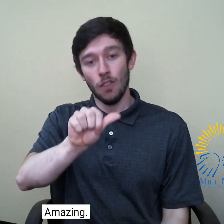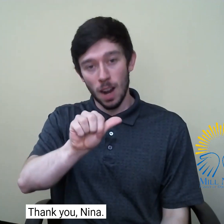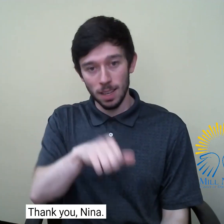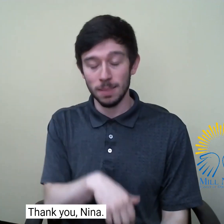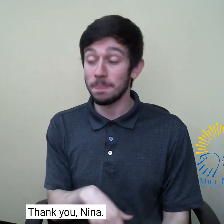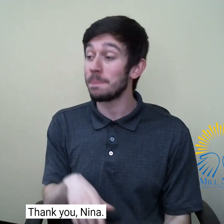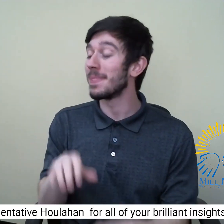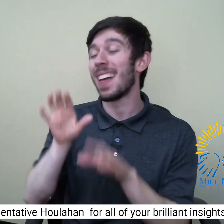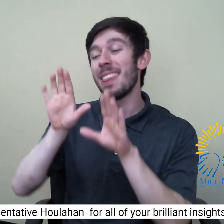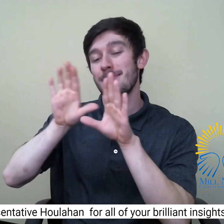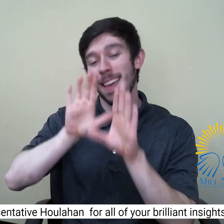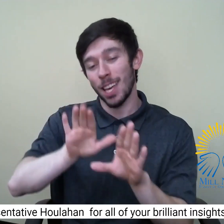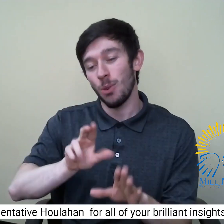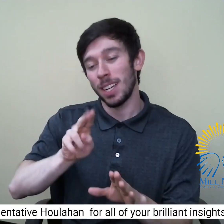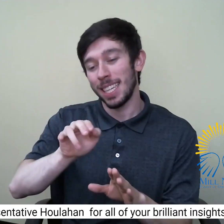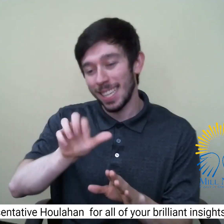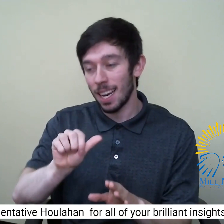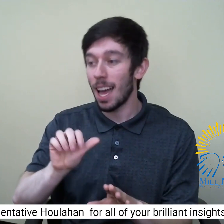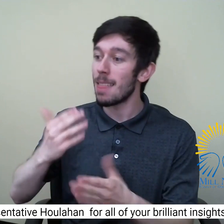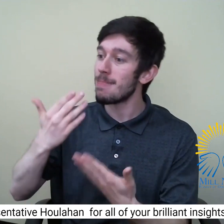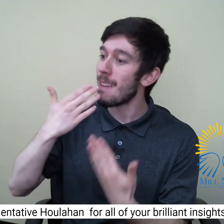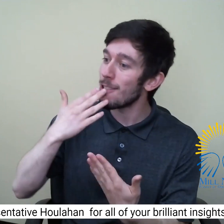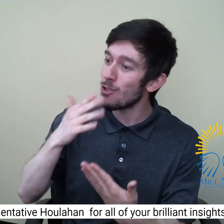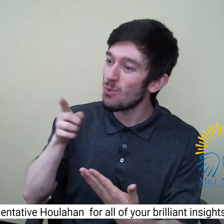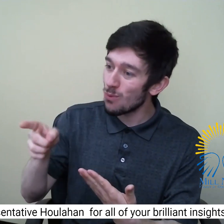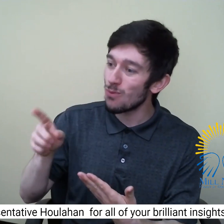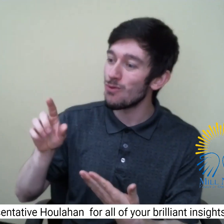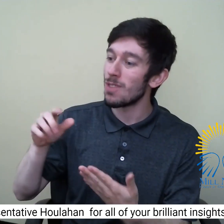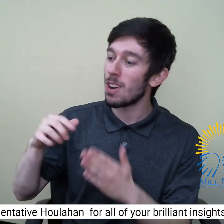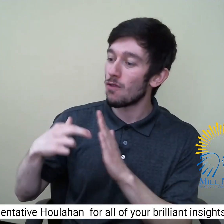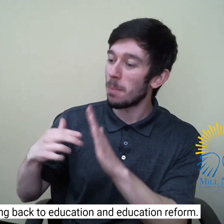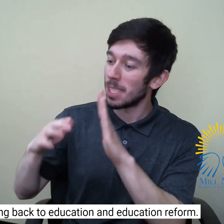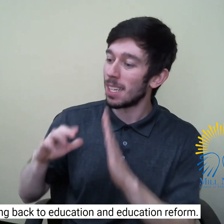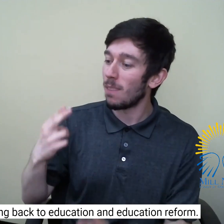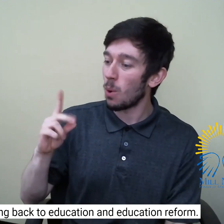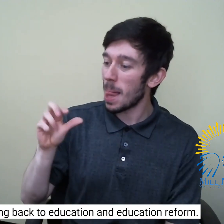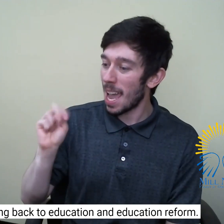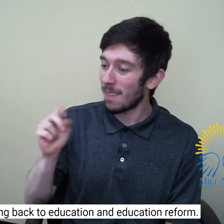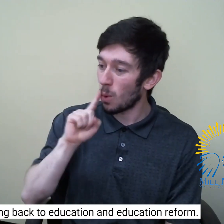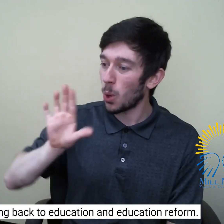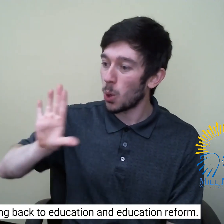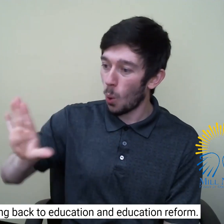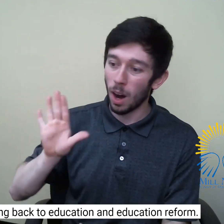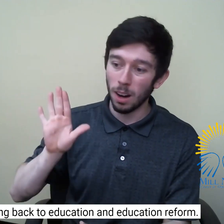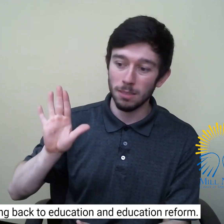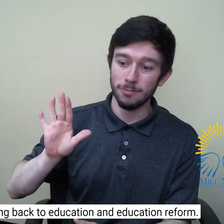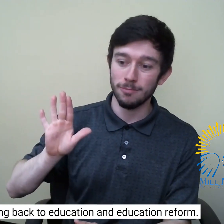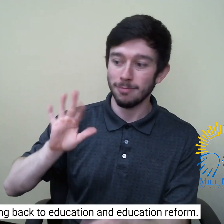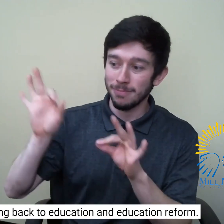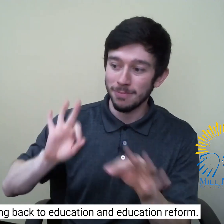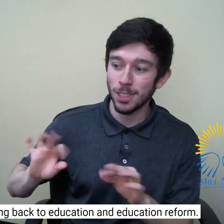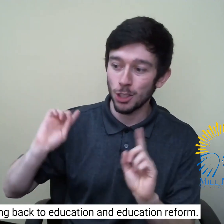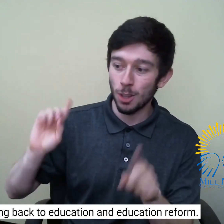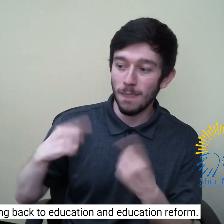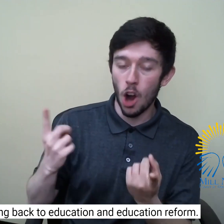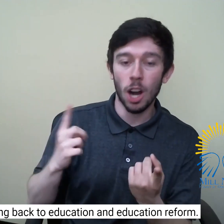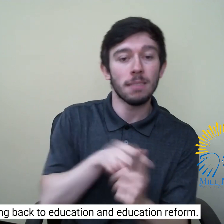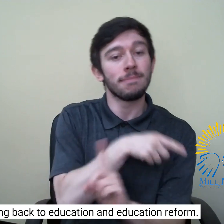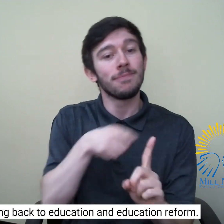Thank you, Nina, and thank you, Representative Houlahan, for all of your brilliant insights thus far. Circling back to education and education reform,